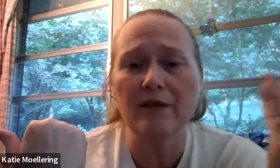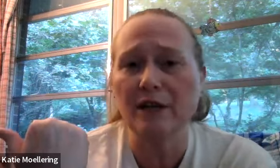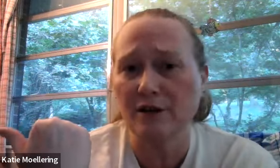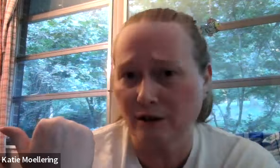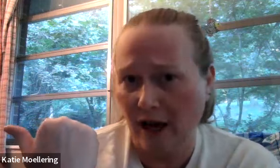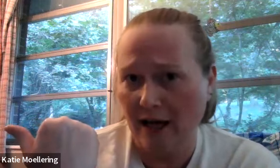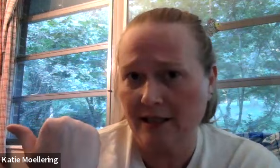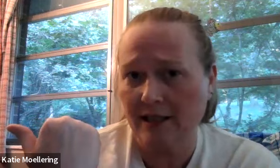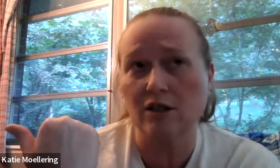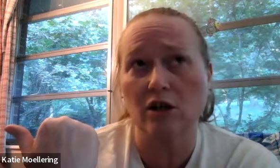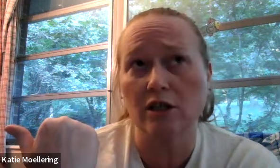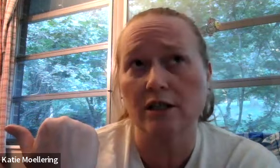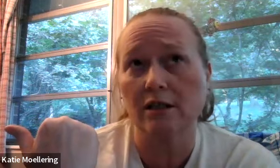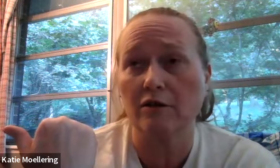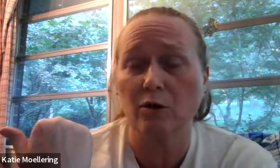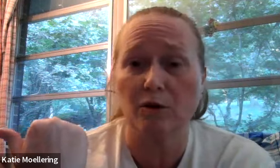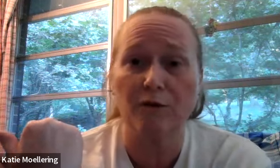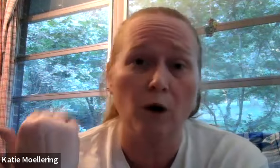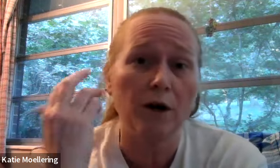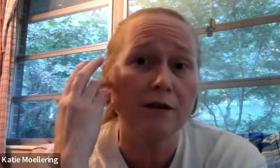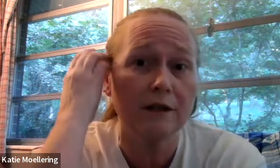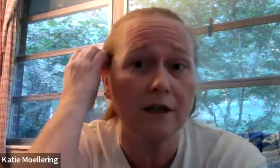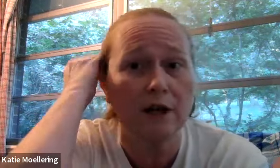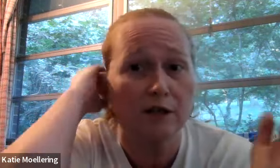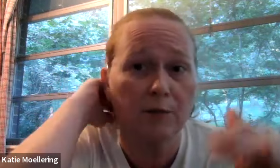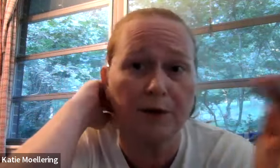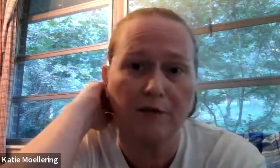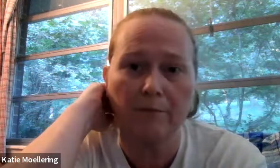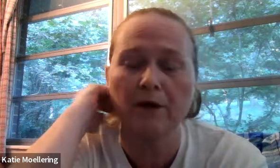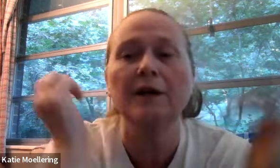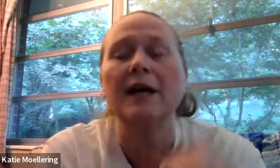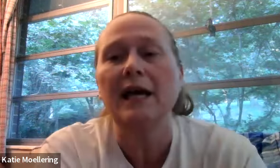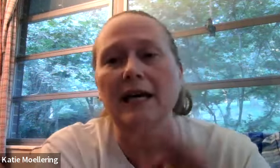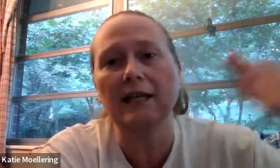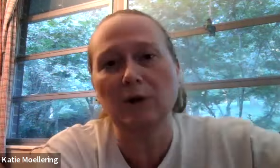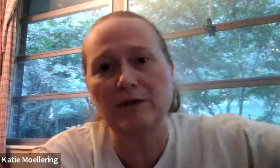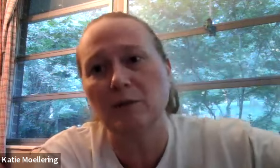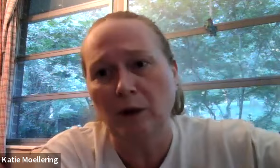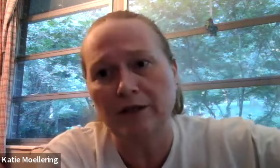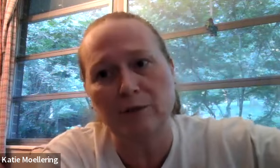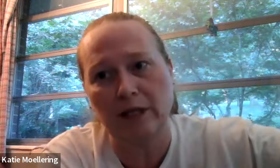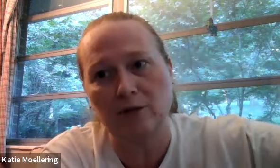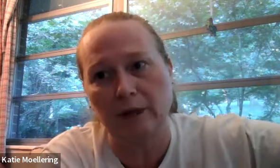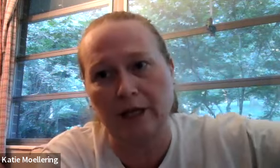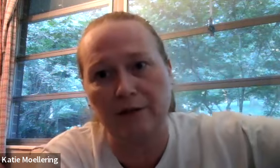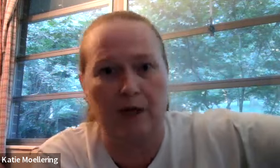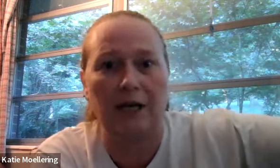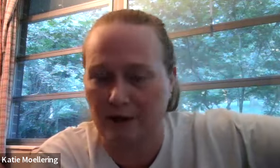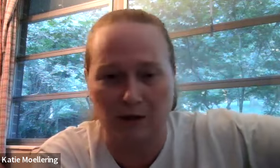have another class that starts October 4th that goes October and November. And then we'll have some more in 2023, which is